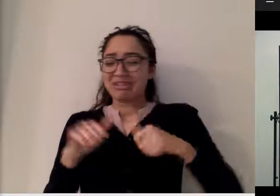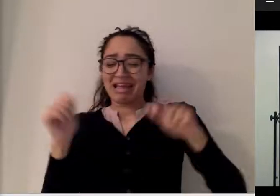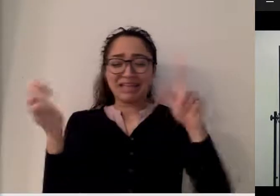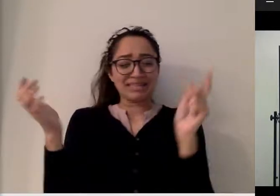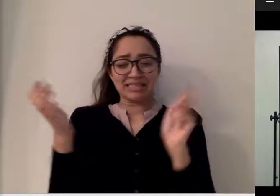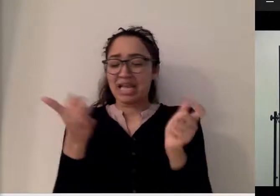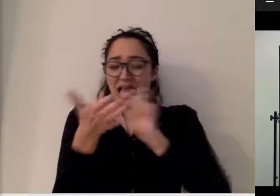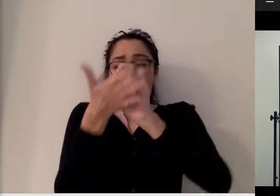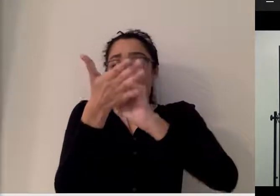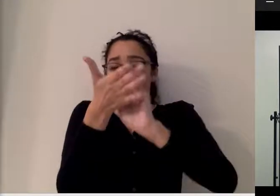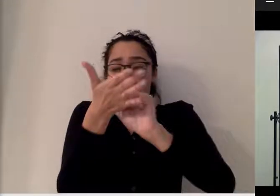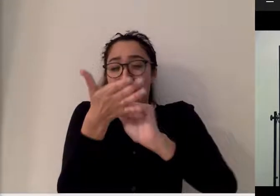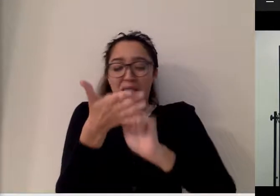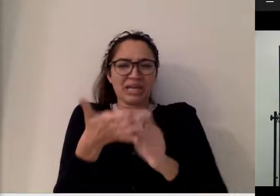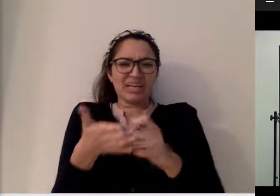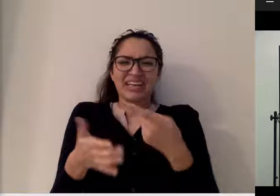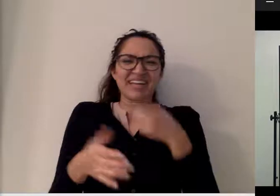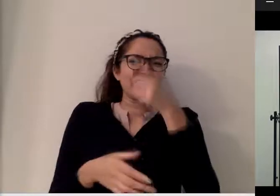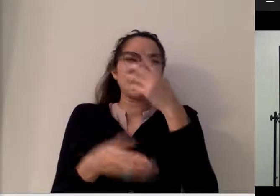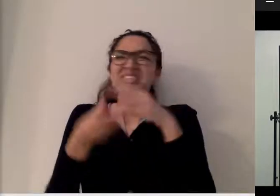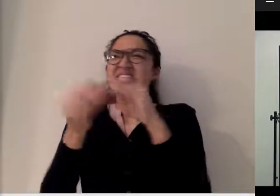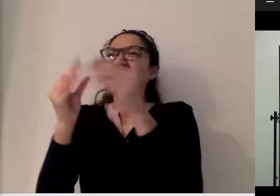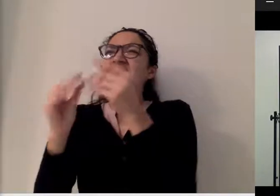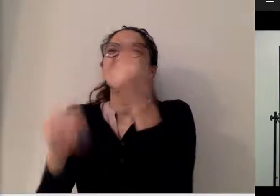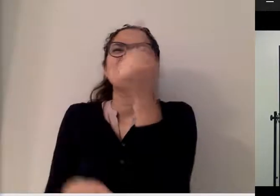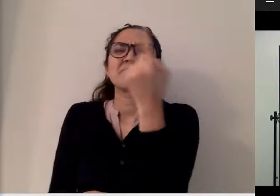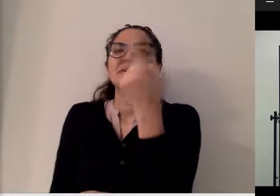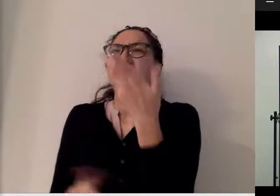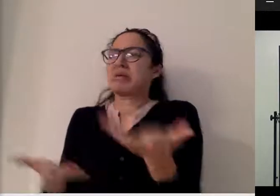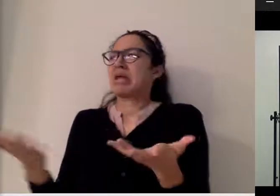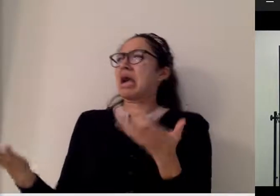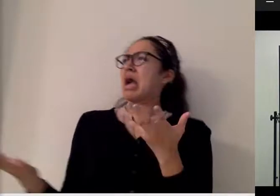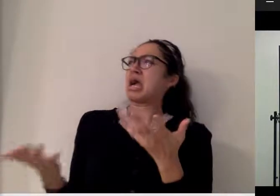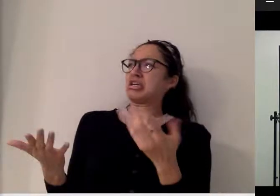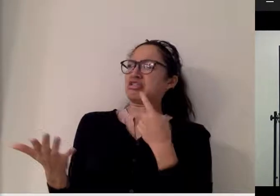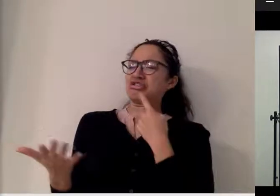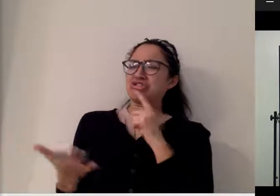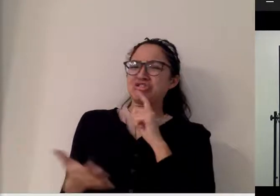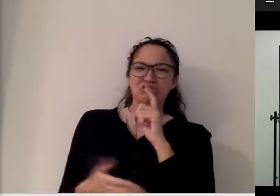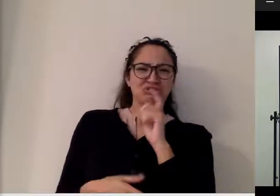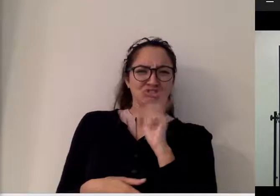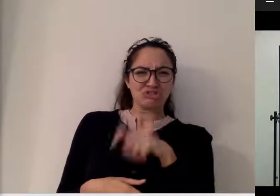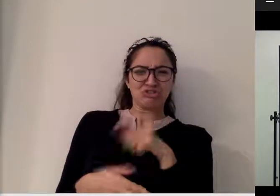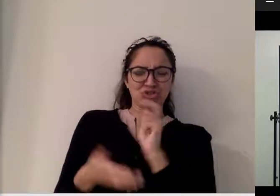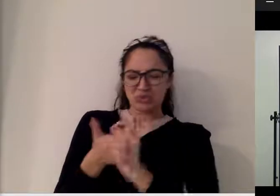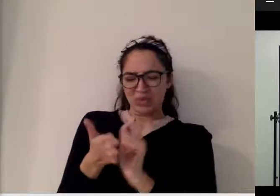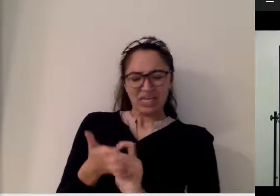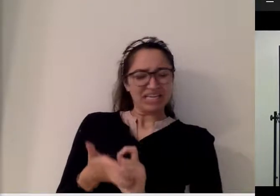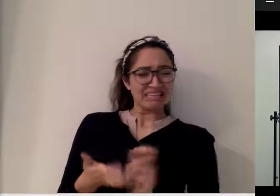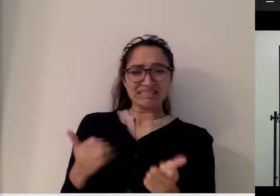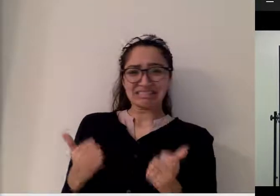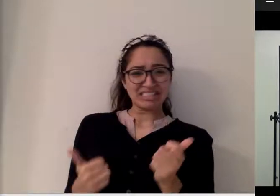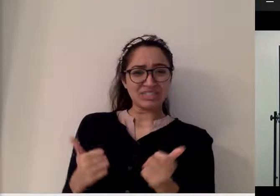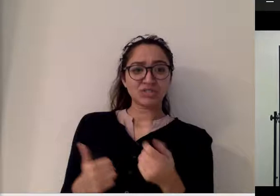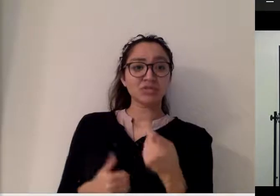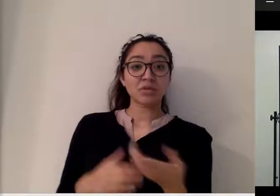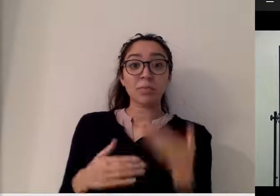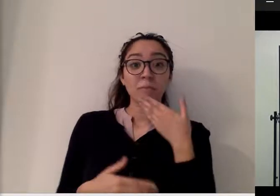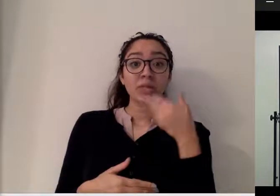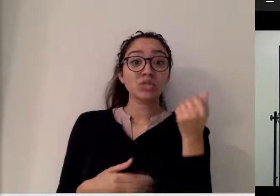where they're saying something and you hesitate and you think, should I write that or not? What's the best thing to